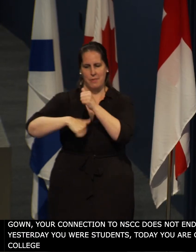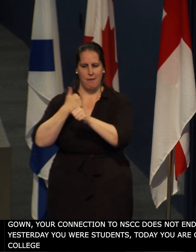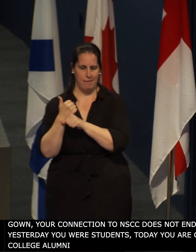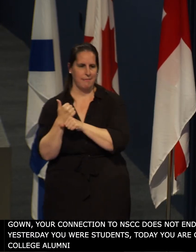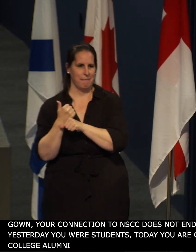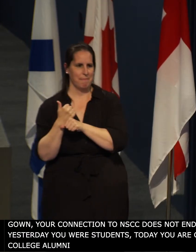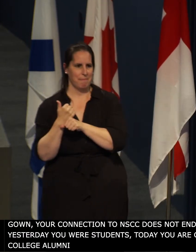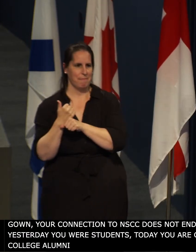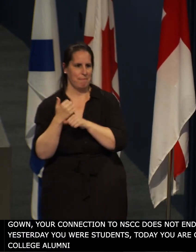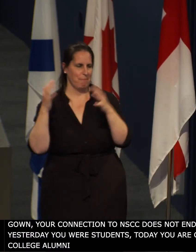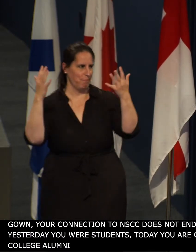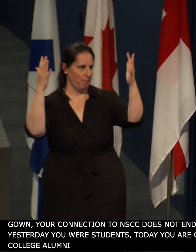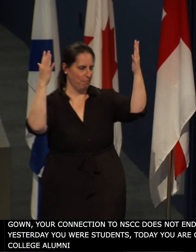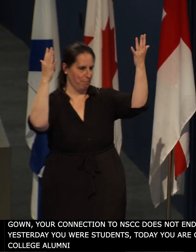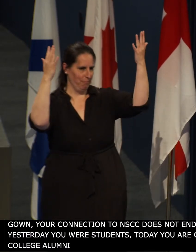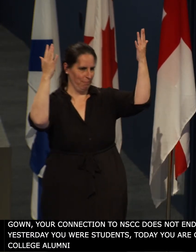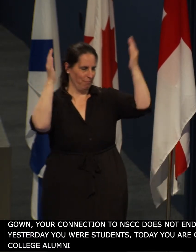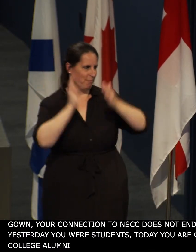alumni.